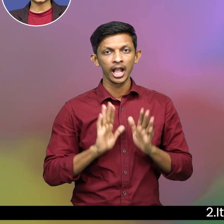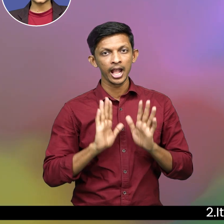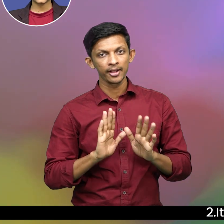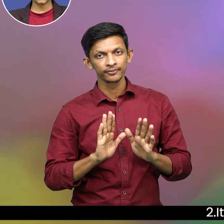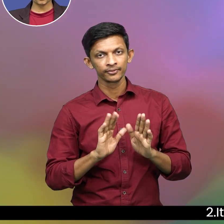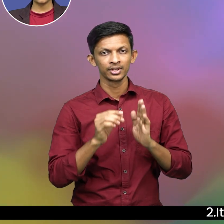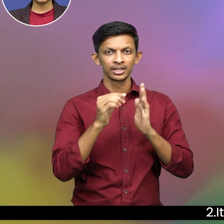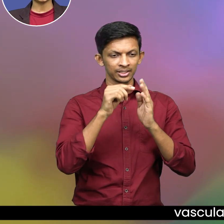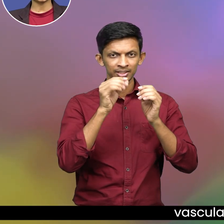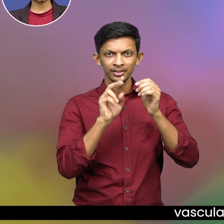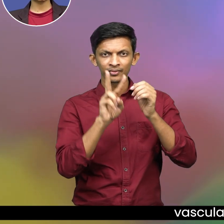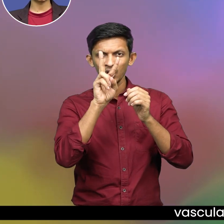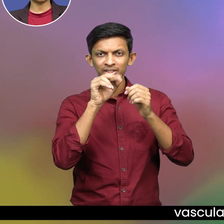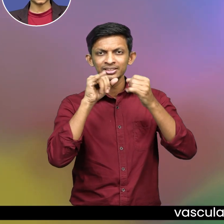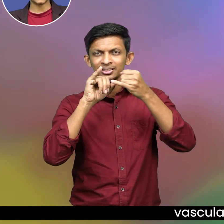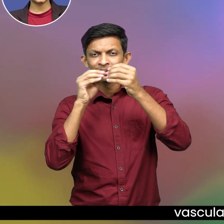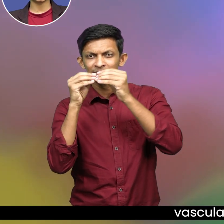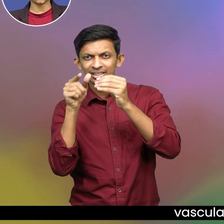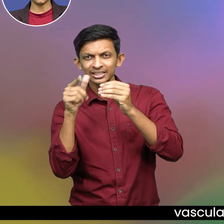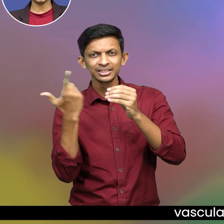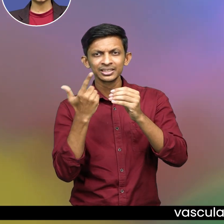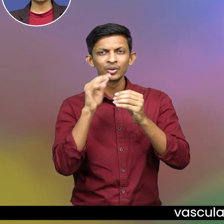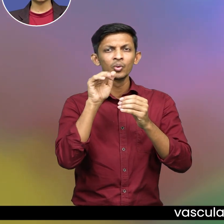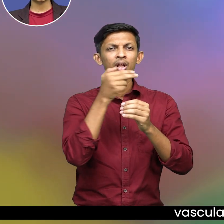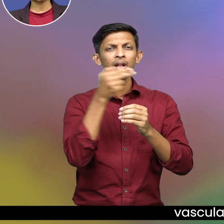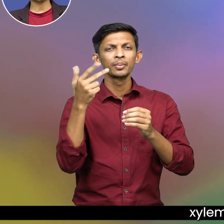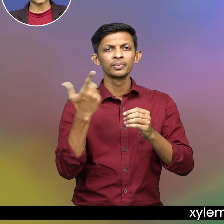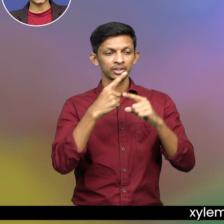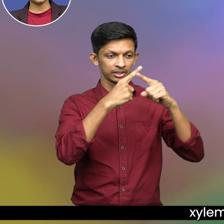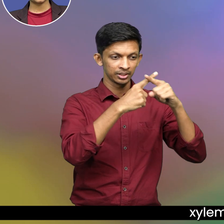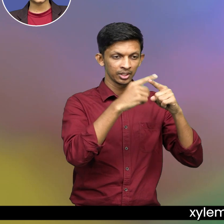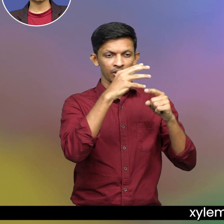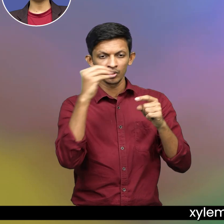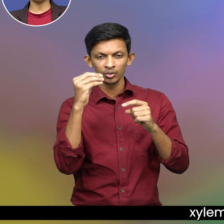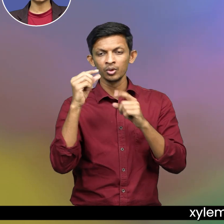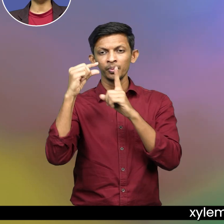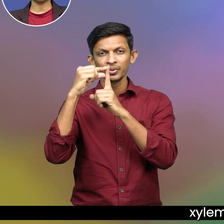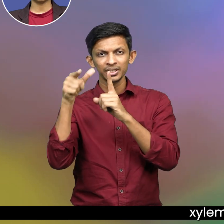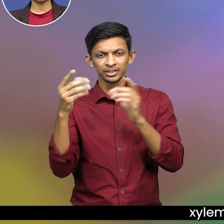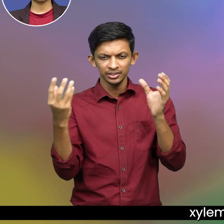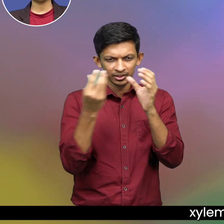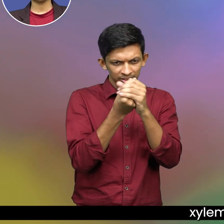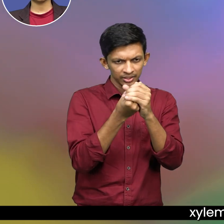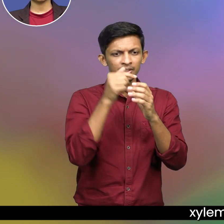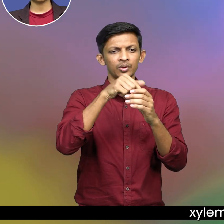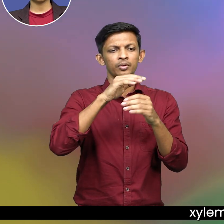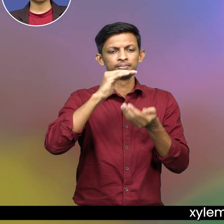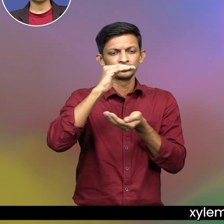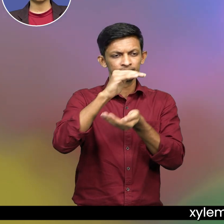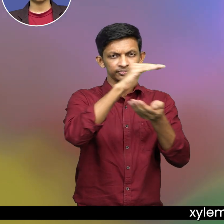It consists of vascular bundles called xylem and phloem.